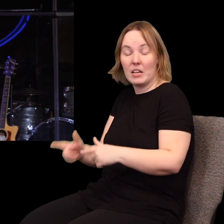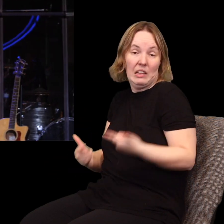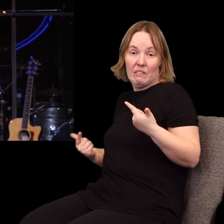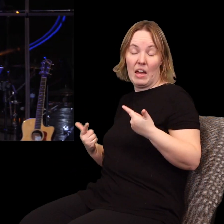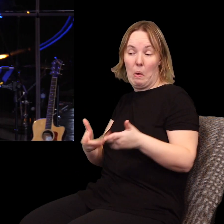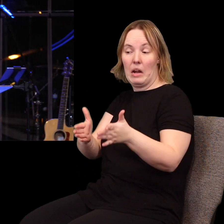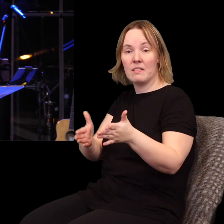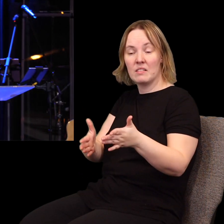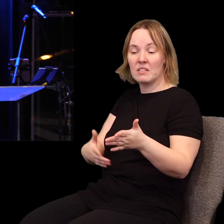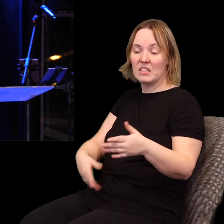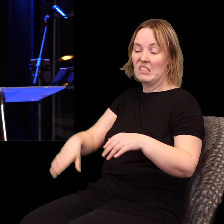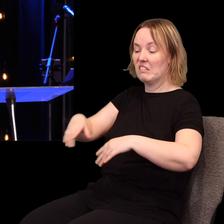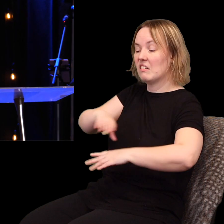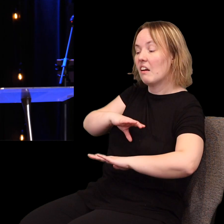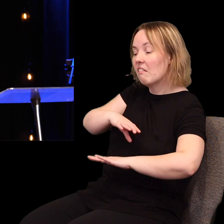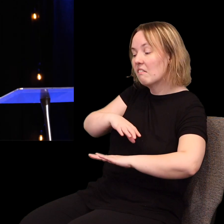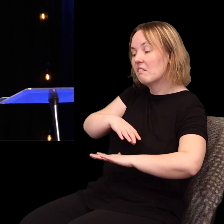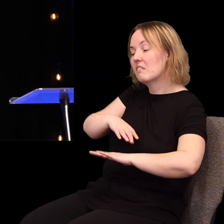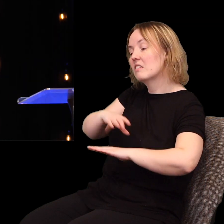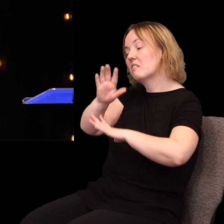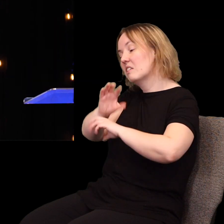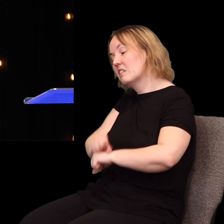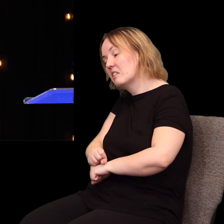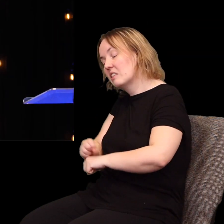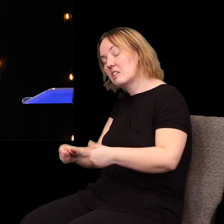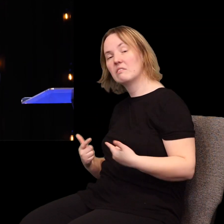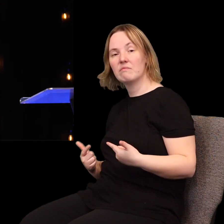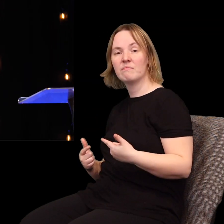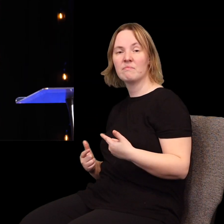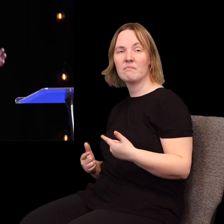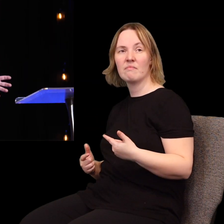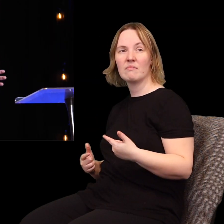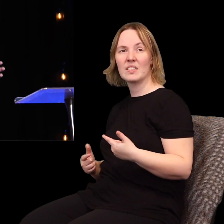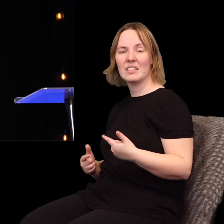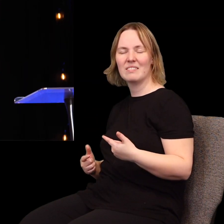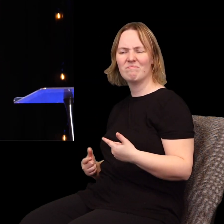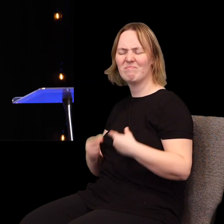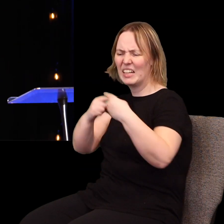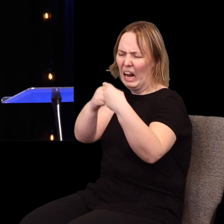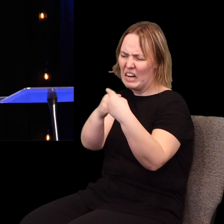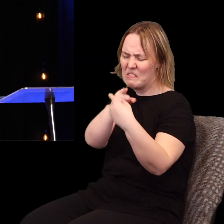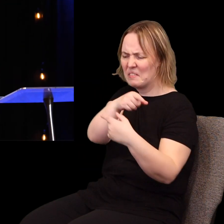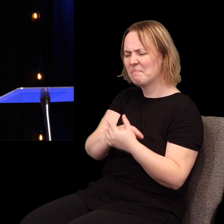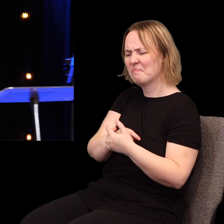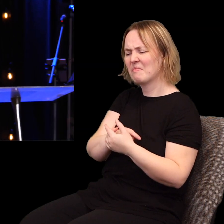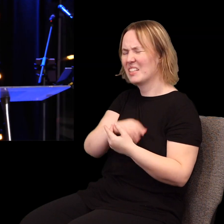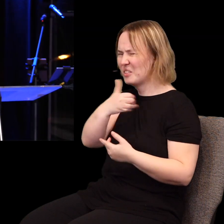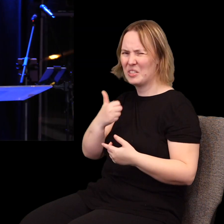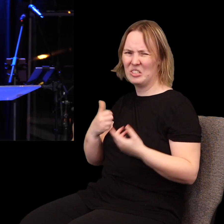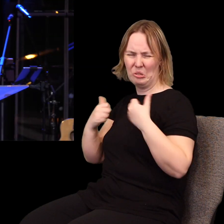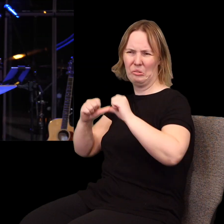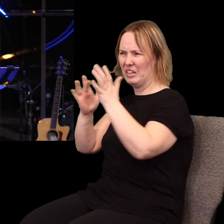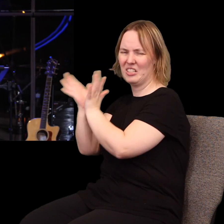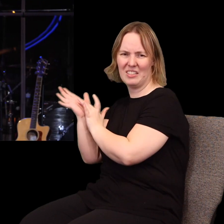We kind of just settle back into a good Christian lifestyle as best as we can. Tried Jesus, he didn't work. I would argue with you that you